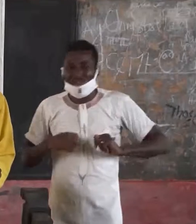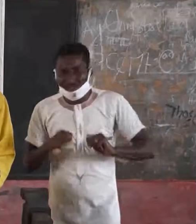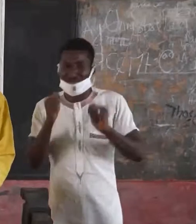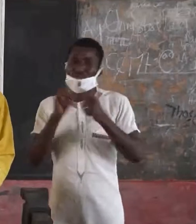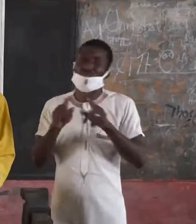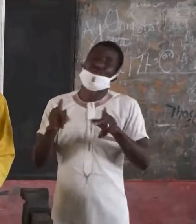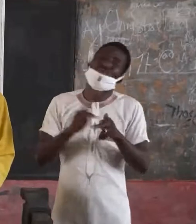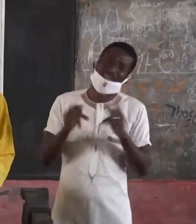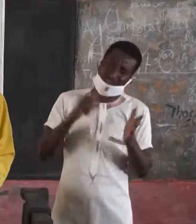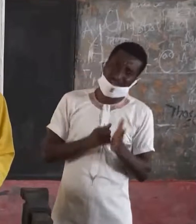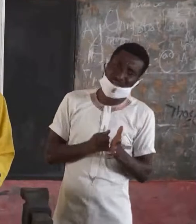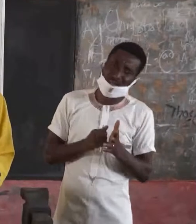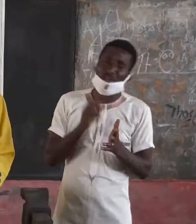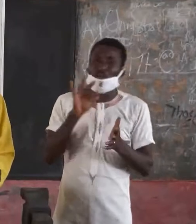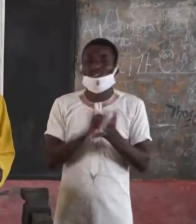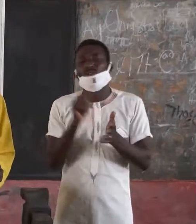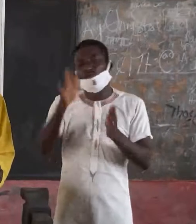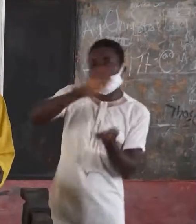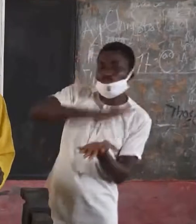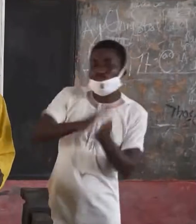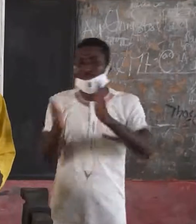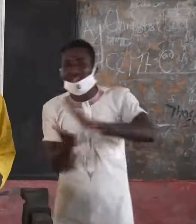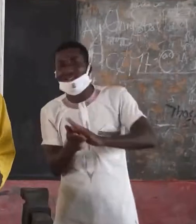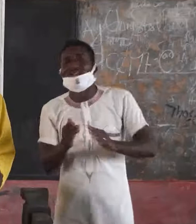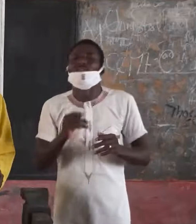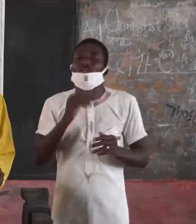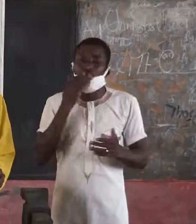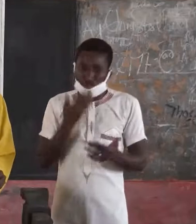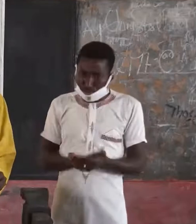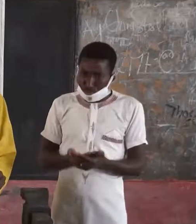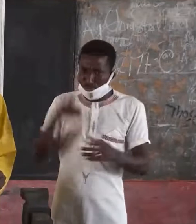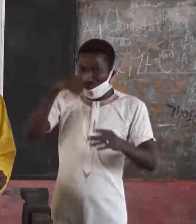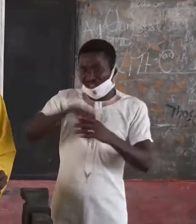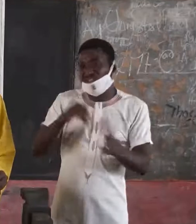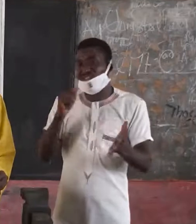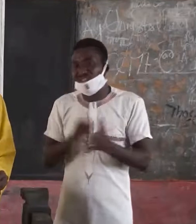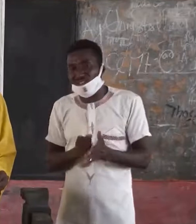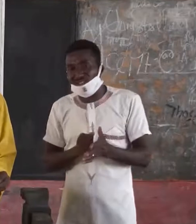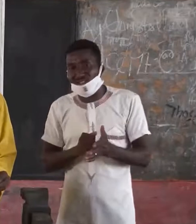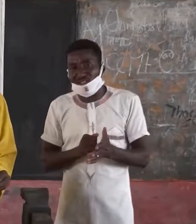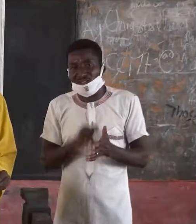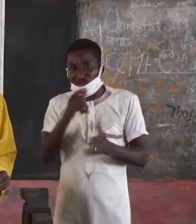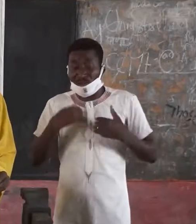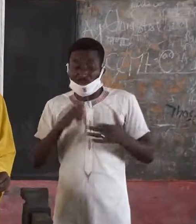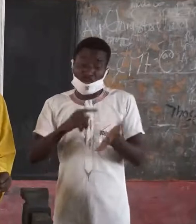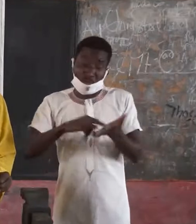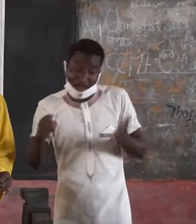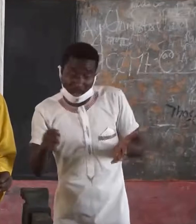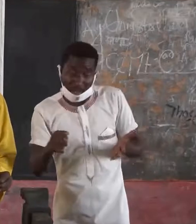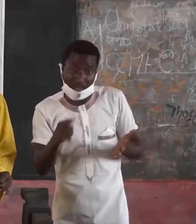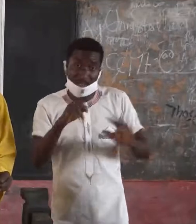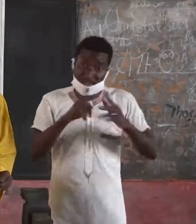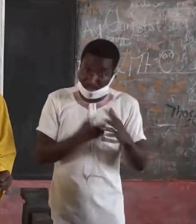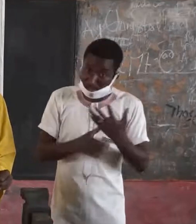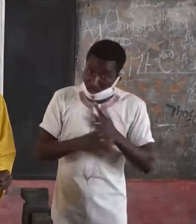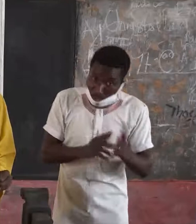more you become perfect. Because there are times when you are asked to cut a line, you will mark, you will start cutting, before you know